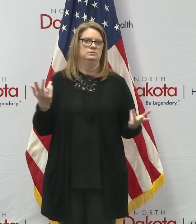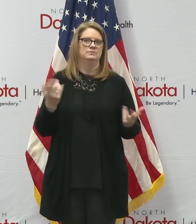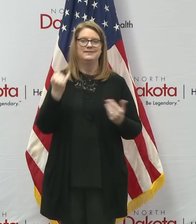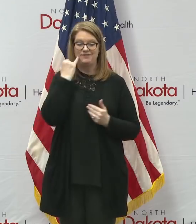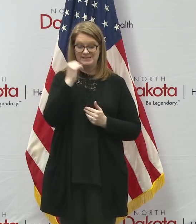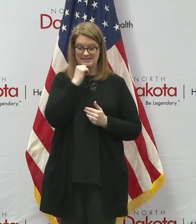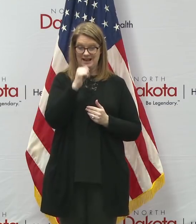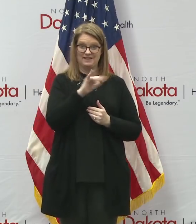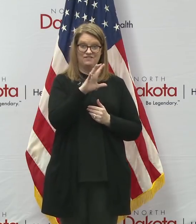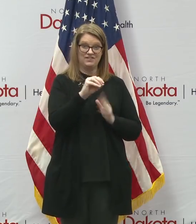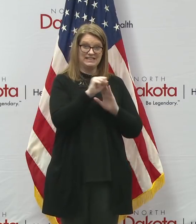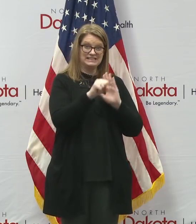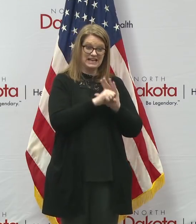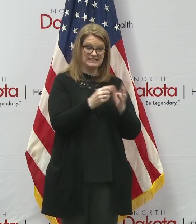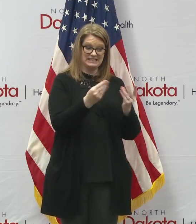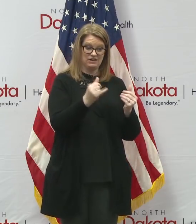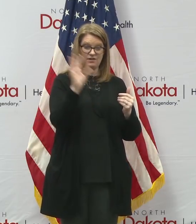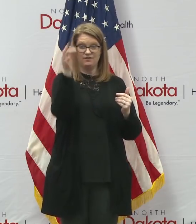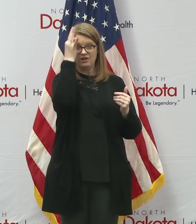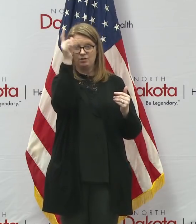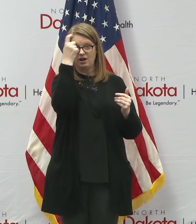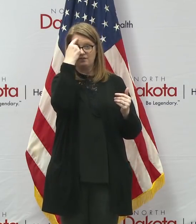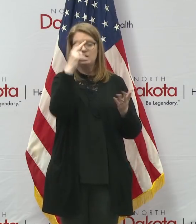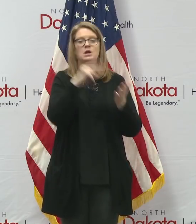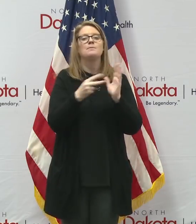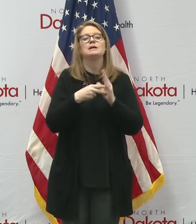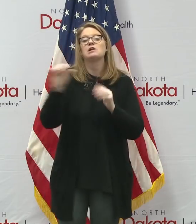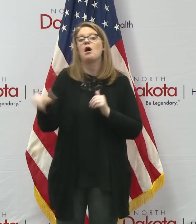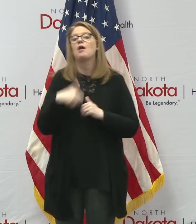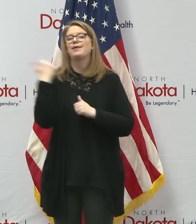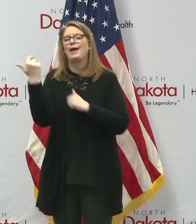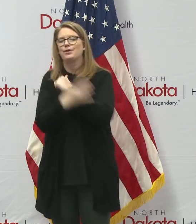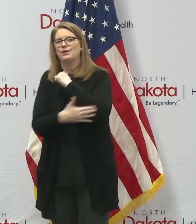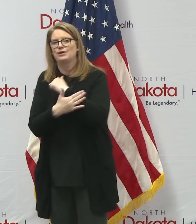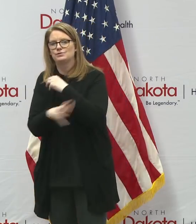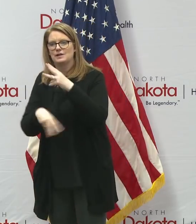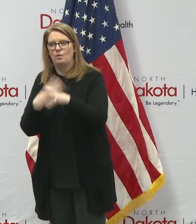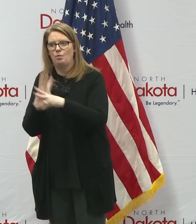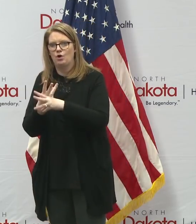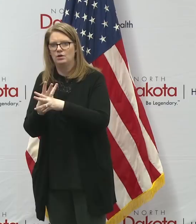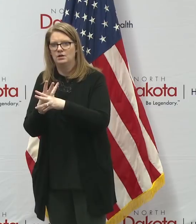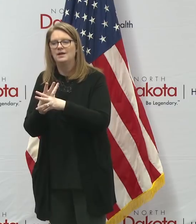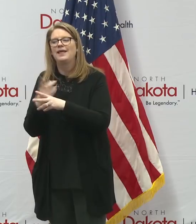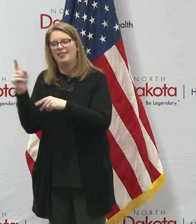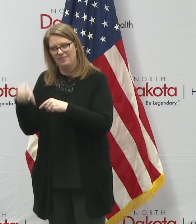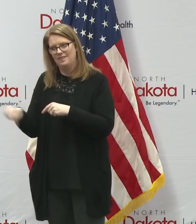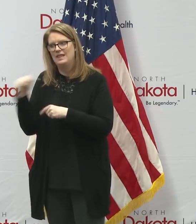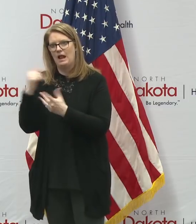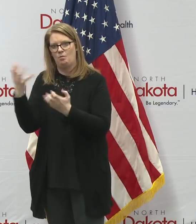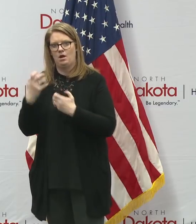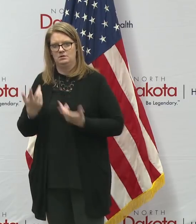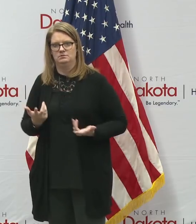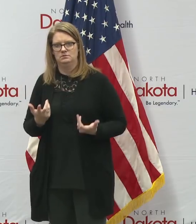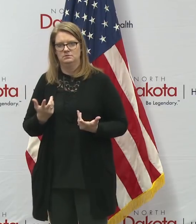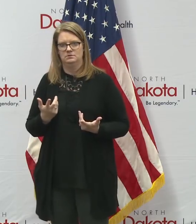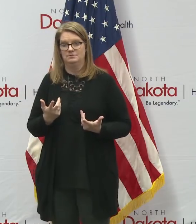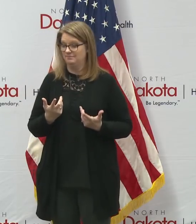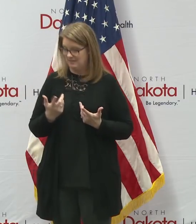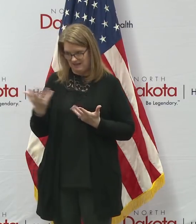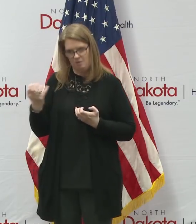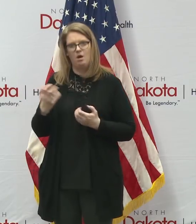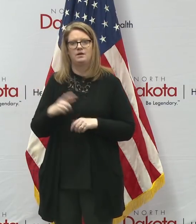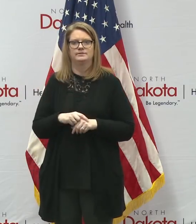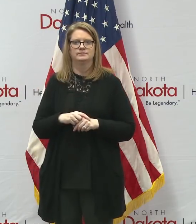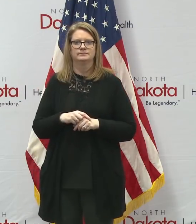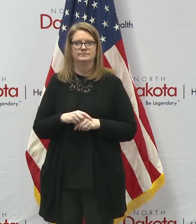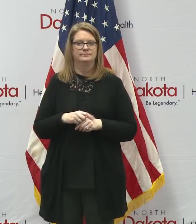50 states and the territories and the federal government, it's every other country in the world that hasn't been hit yet is also looking for them. This is a global market for medical equipment, so